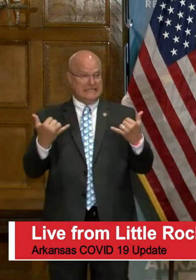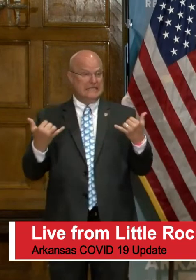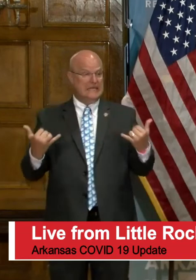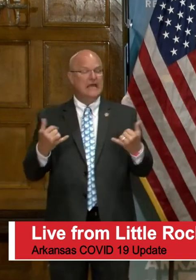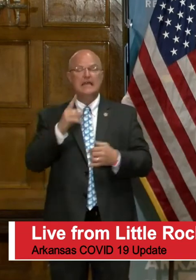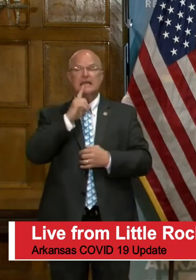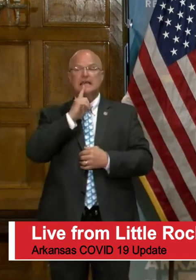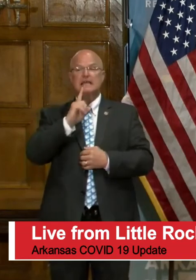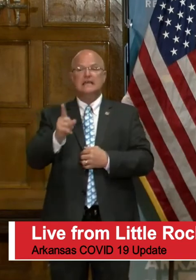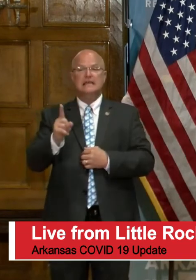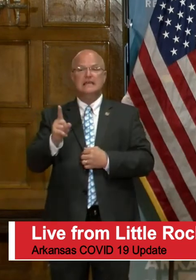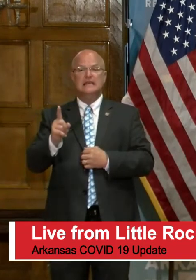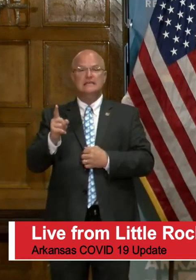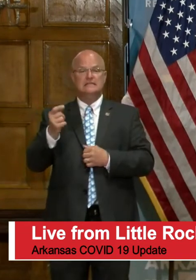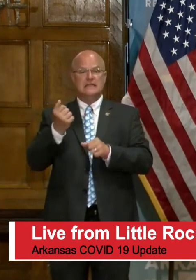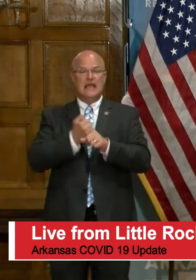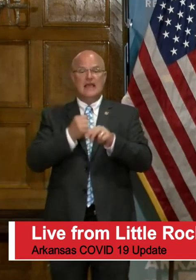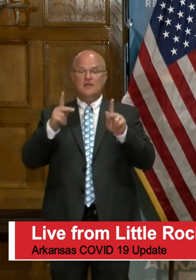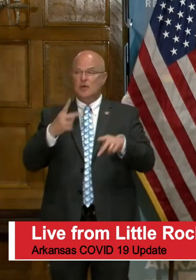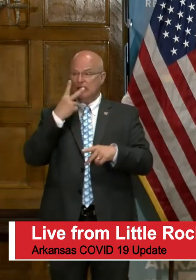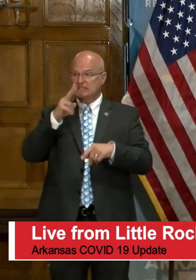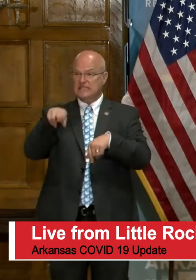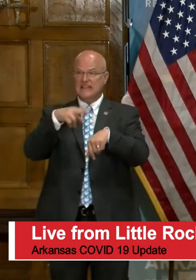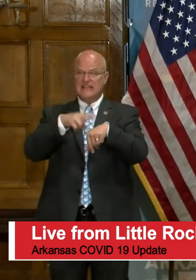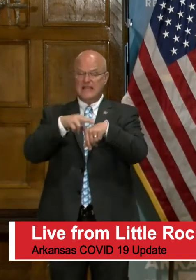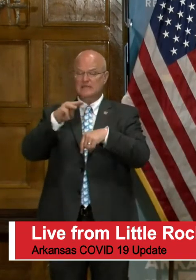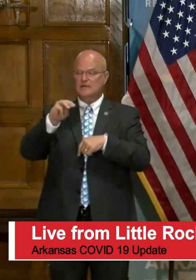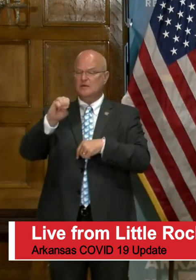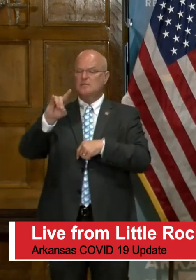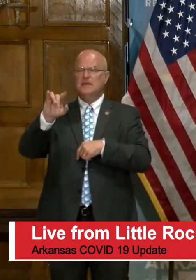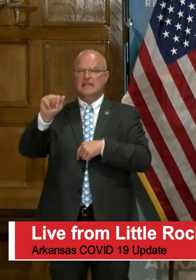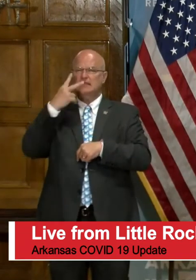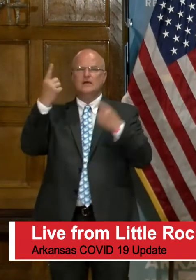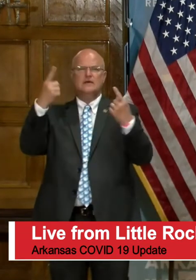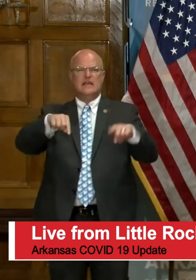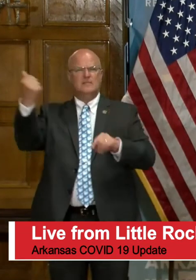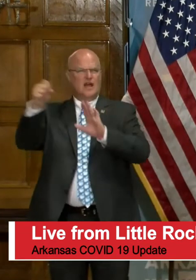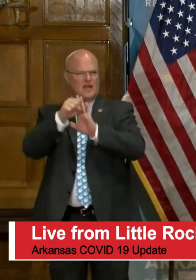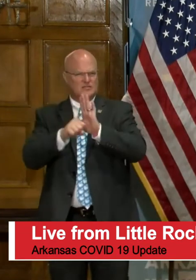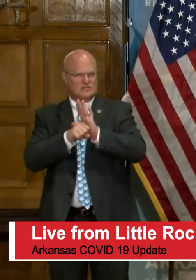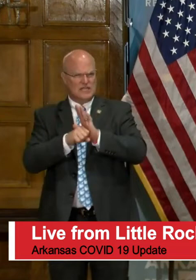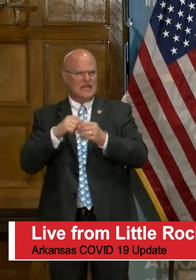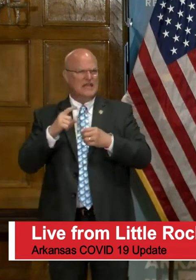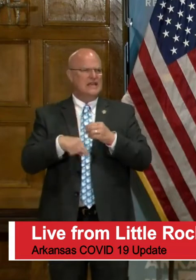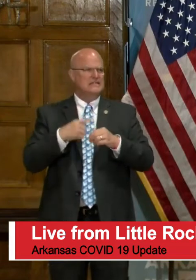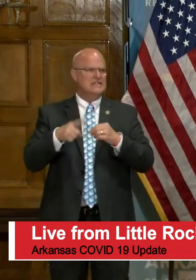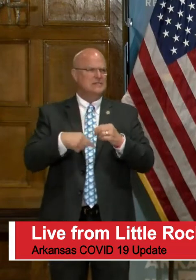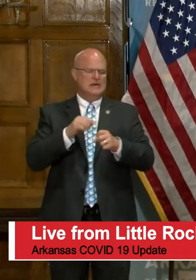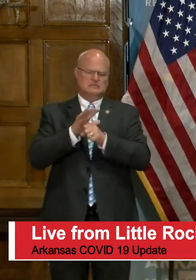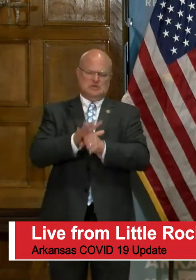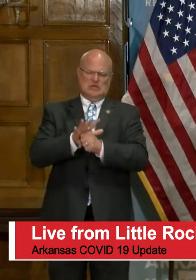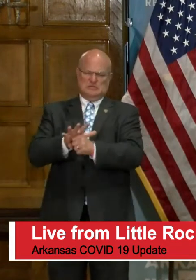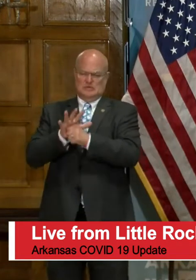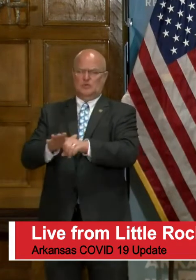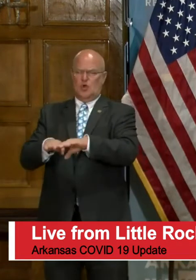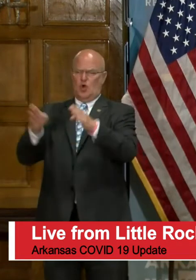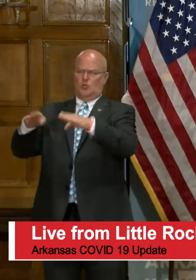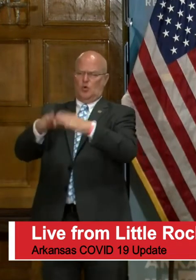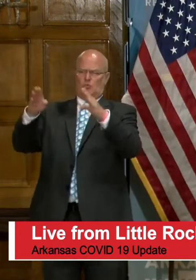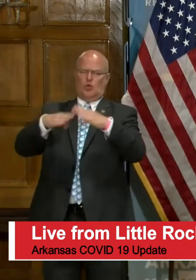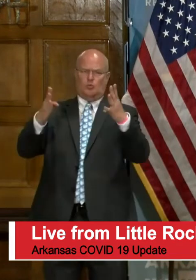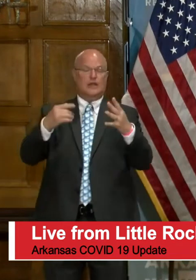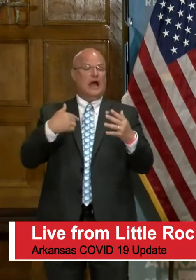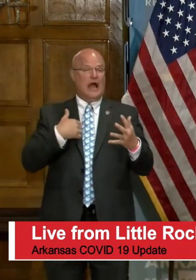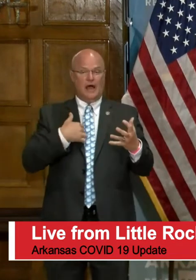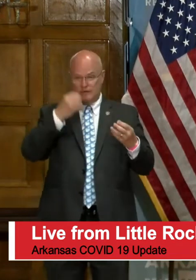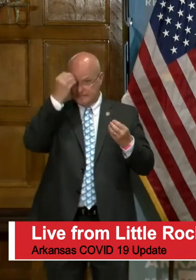today is everybody sees the national media and you see what's happening in other states about pressure to open up.